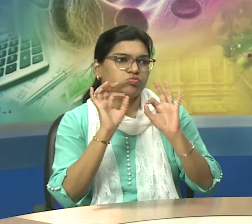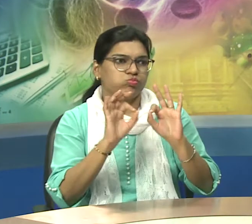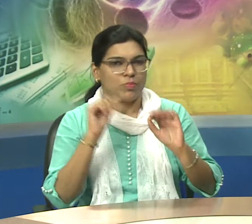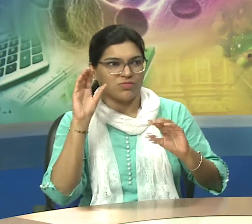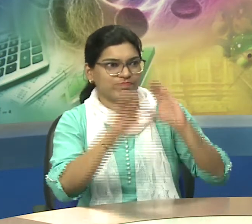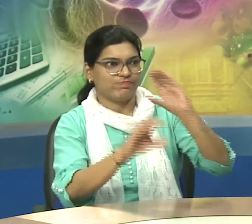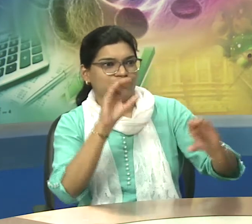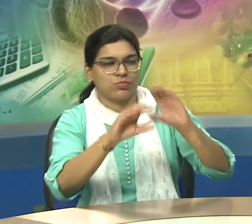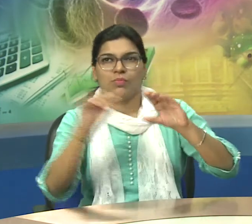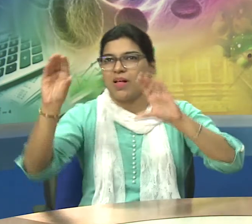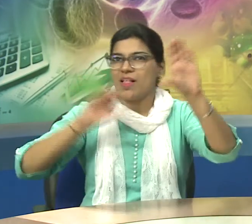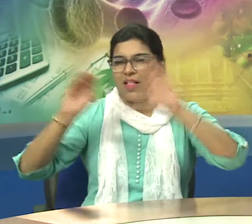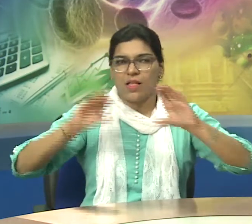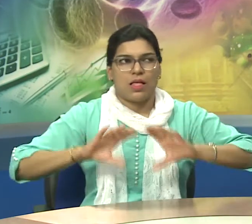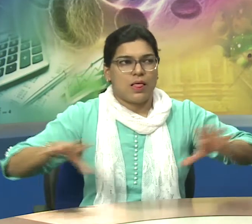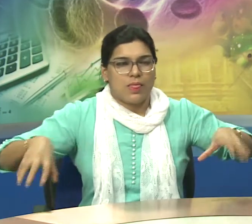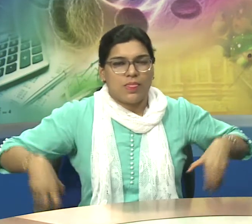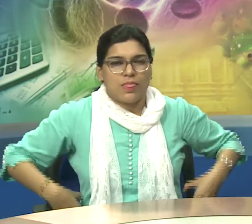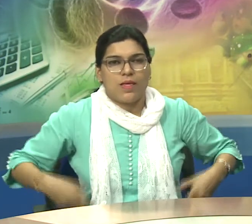Despite the fame that he got,